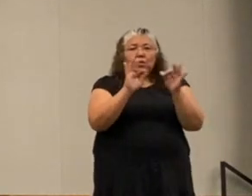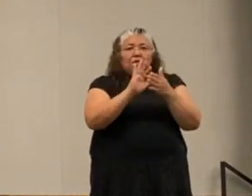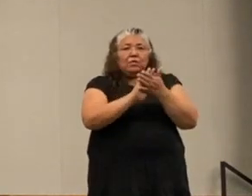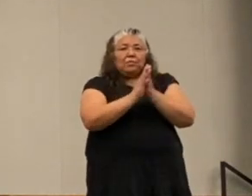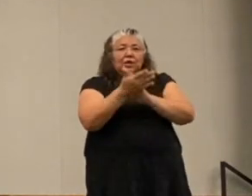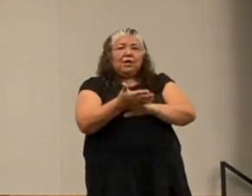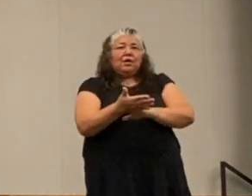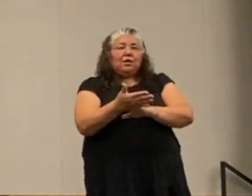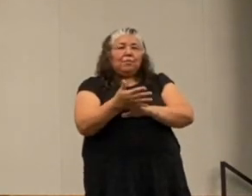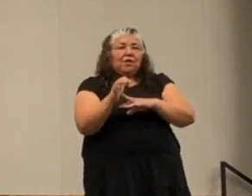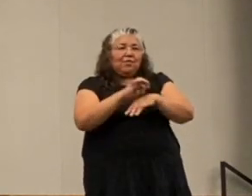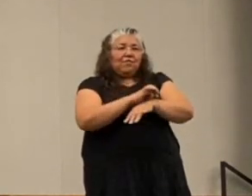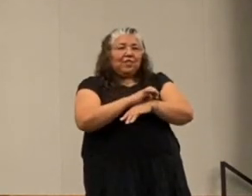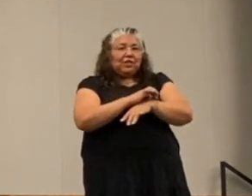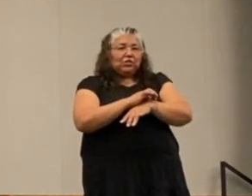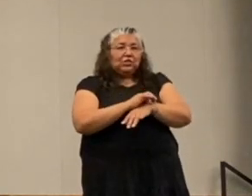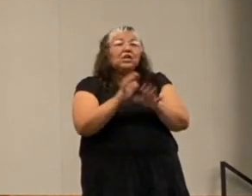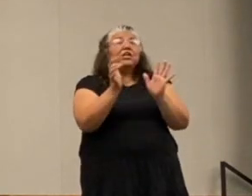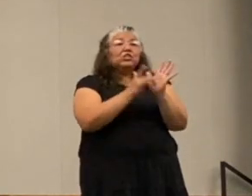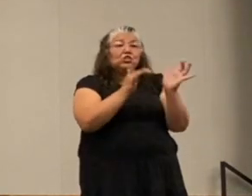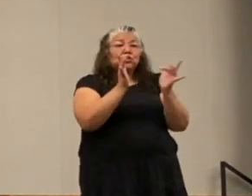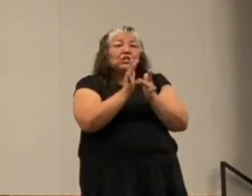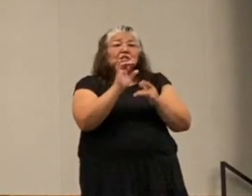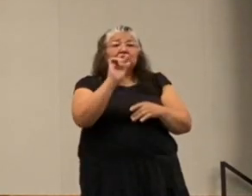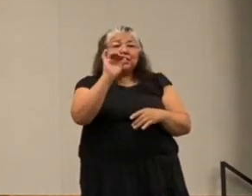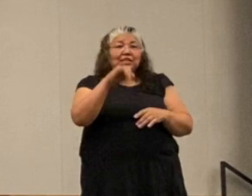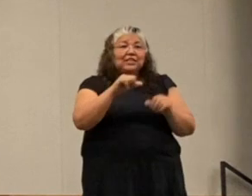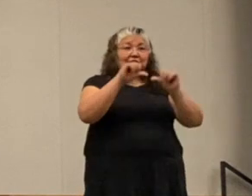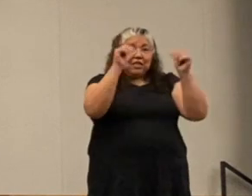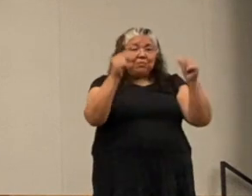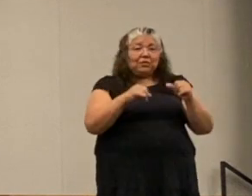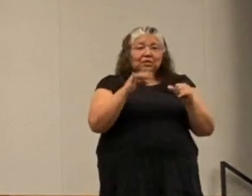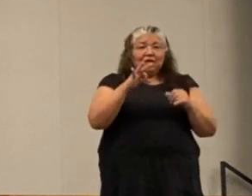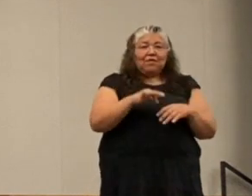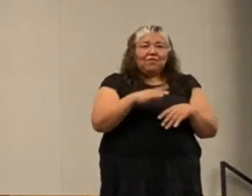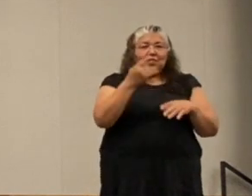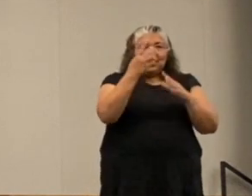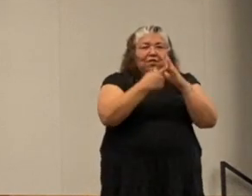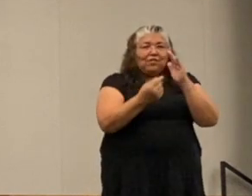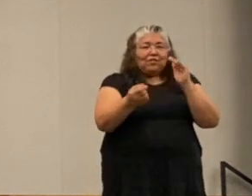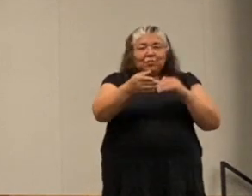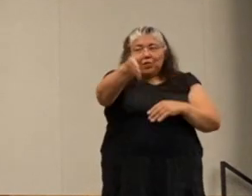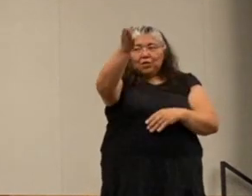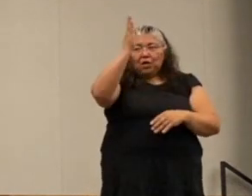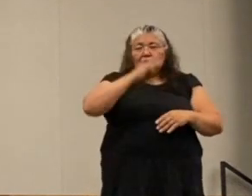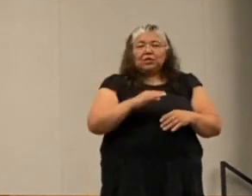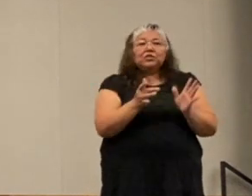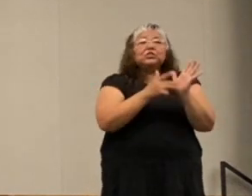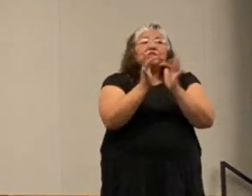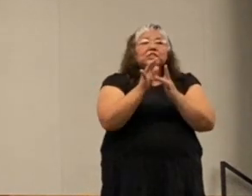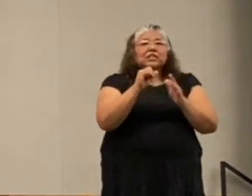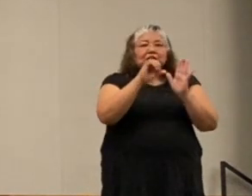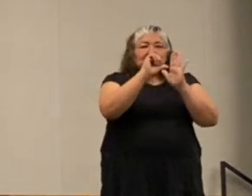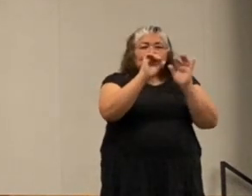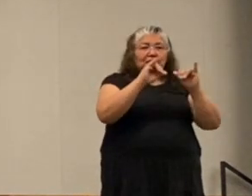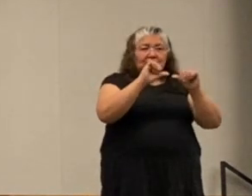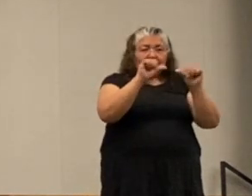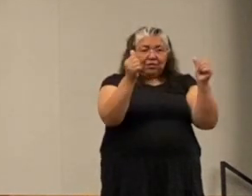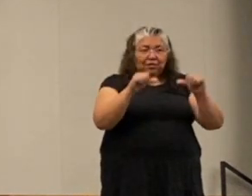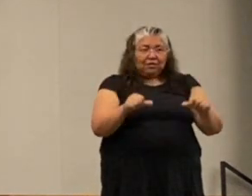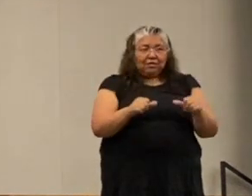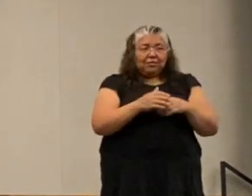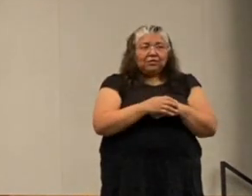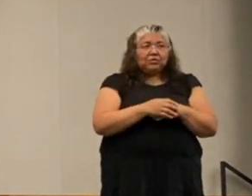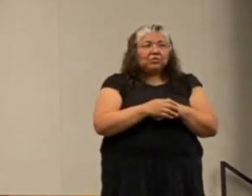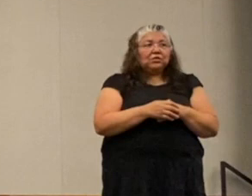flesh. Right? Jesus is the image of the invisible God. Jesus is the image. Colossians 1:15